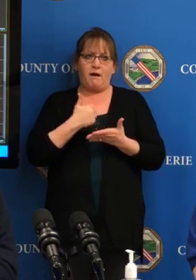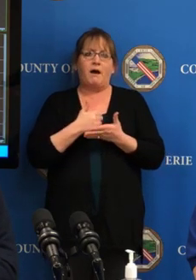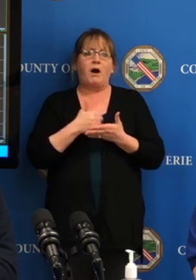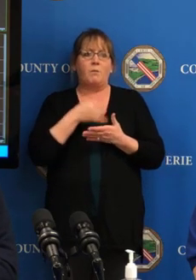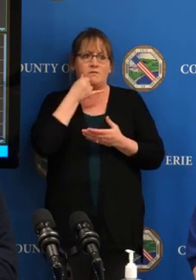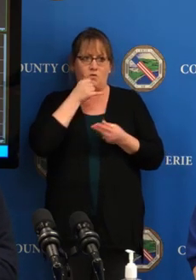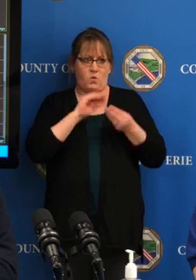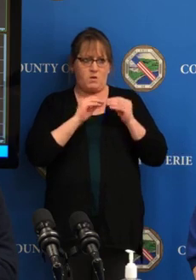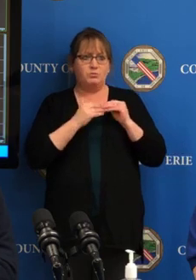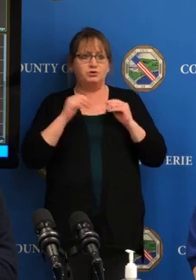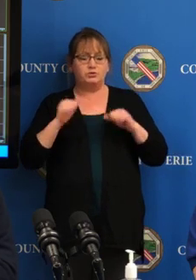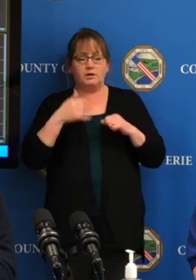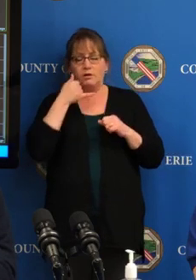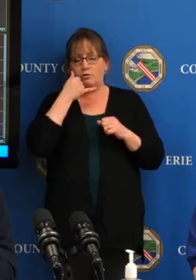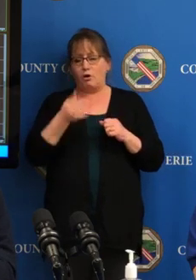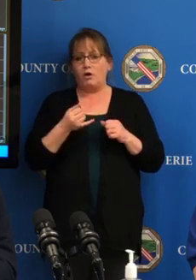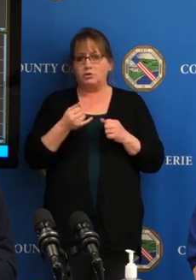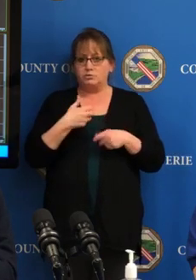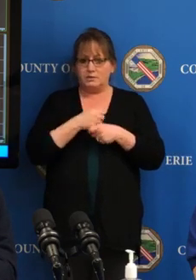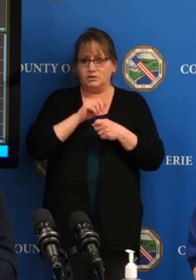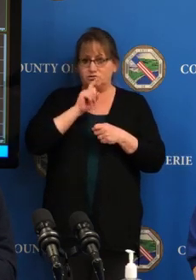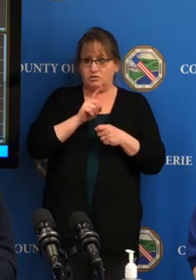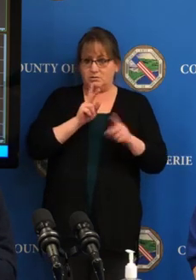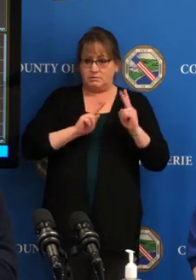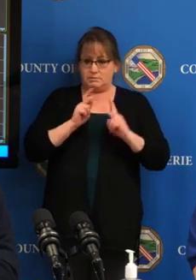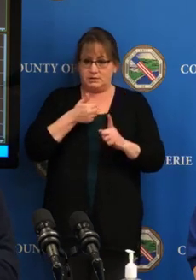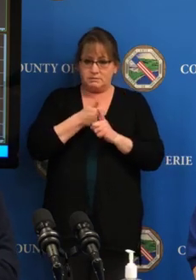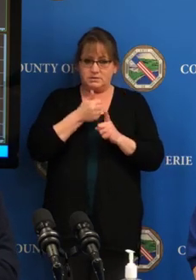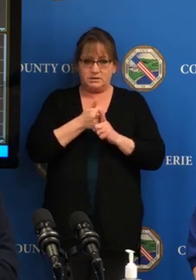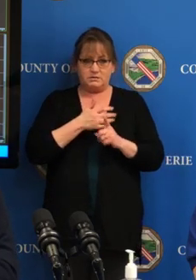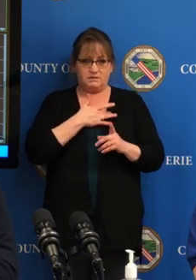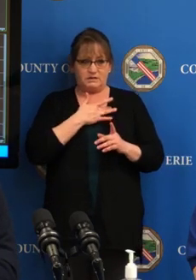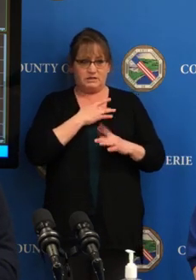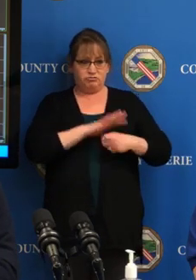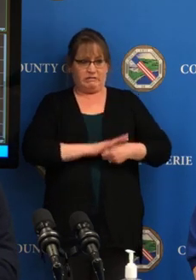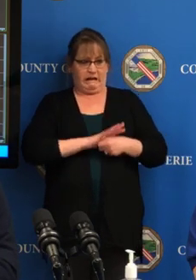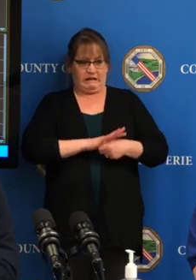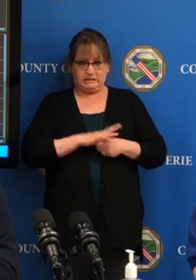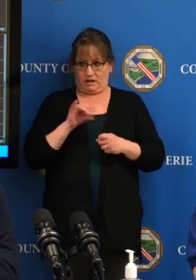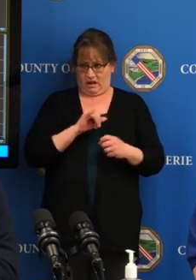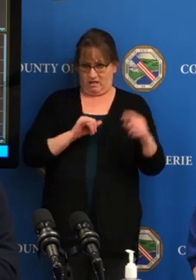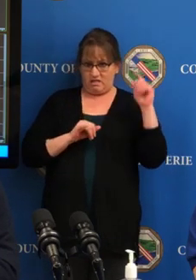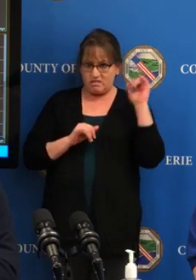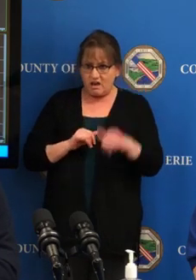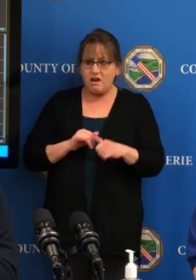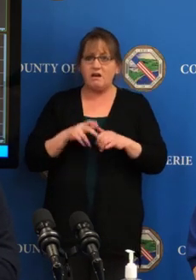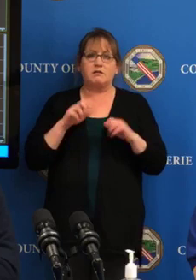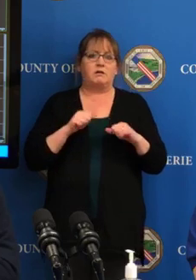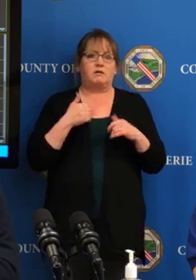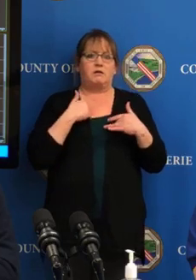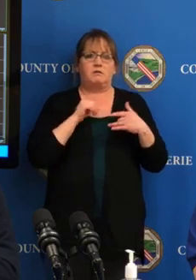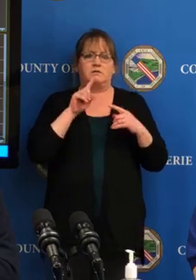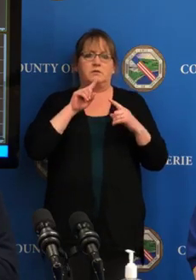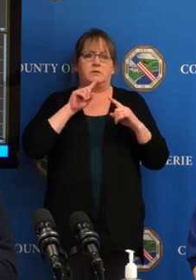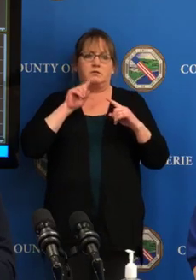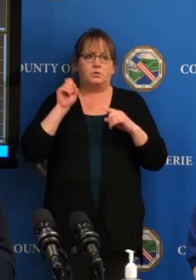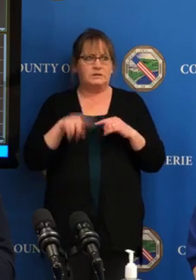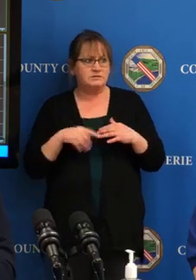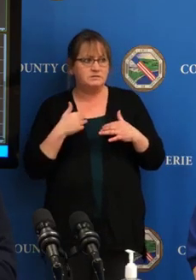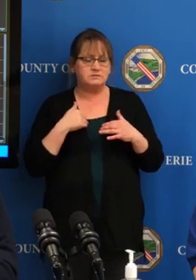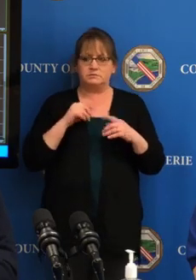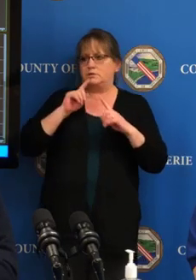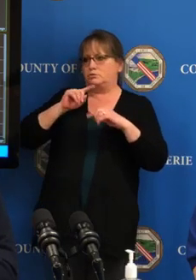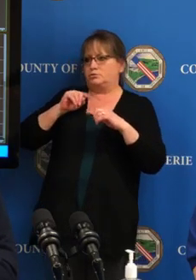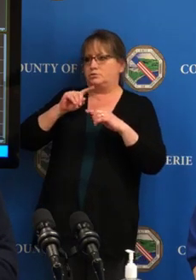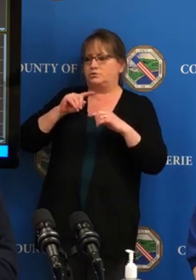out there to ensure that people who are in a stressful situation such as this can get their questions answered, whether it's the